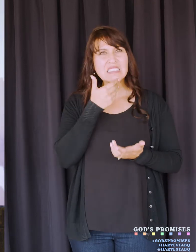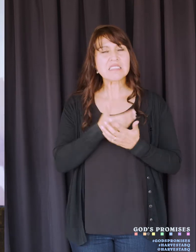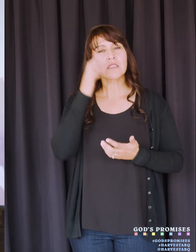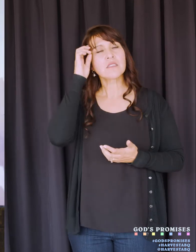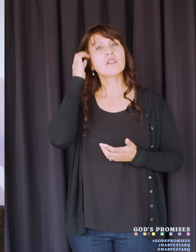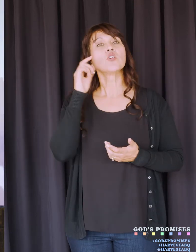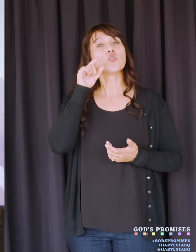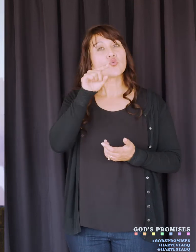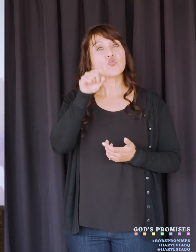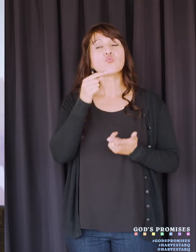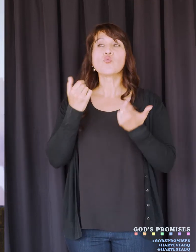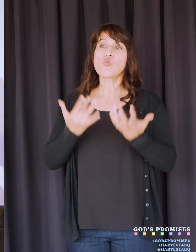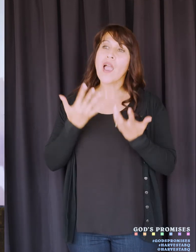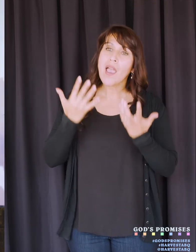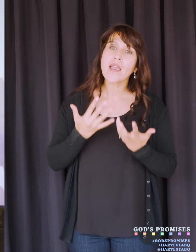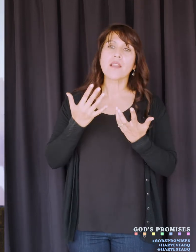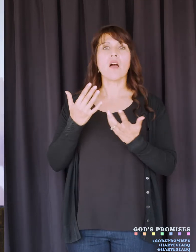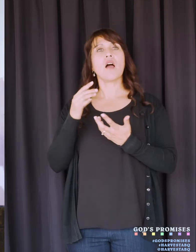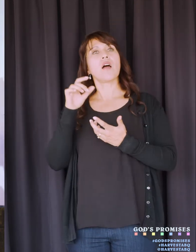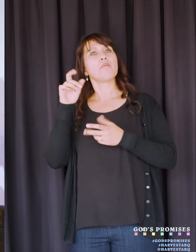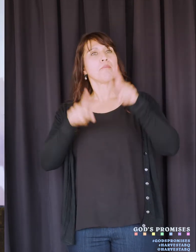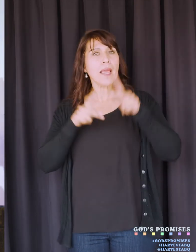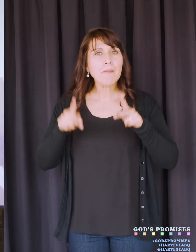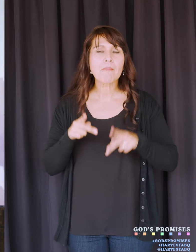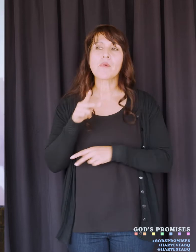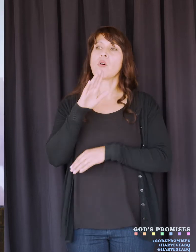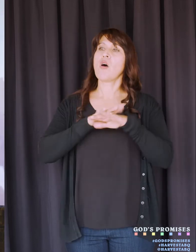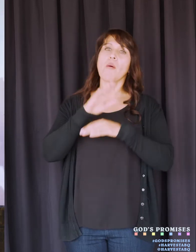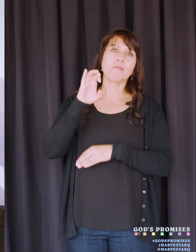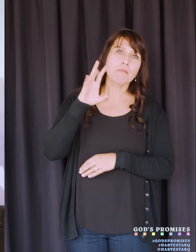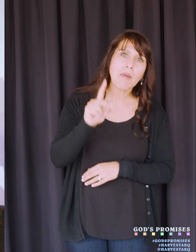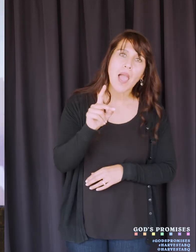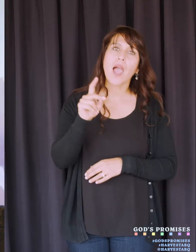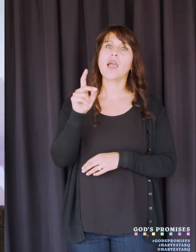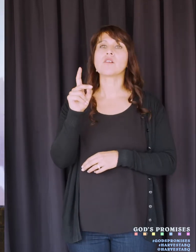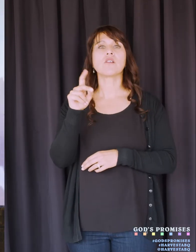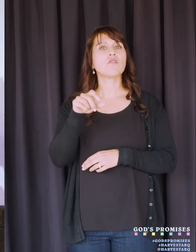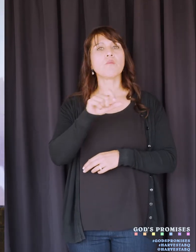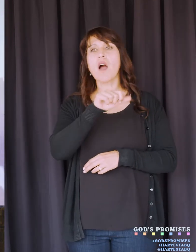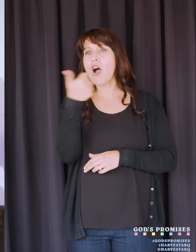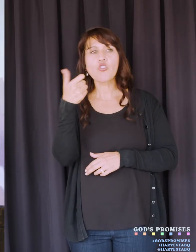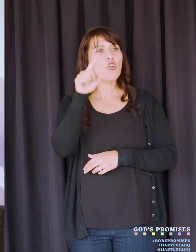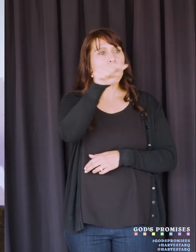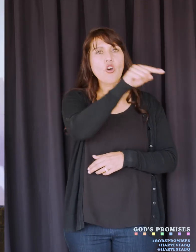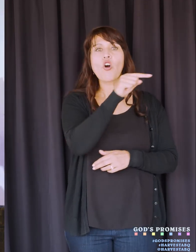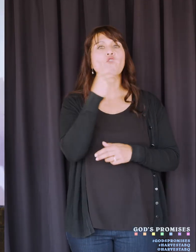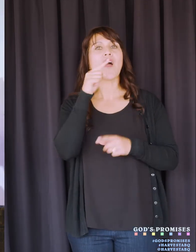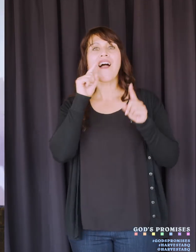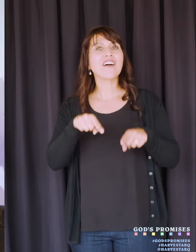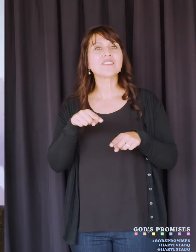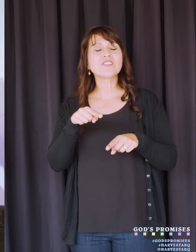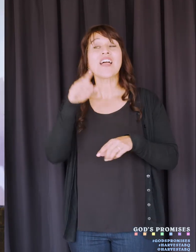waiting on society, on people, on banks, on anything else for the answers other than God, you